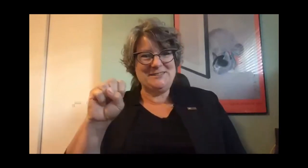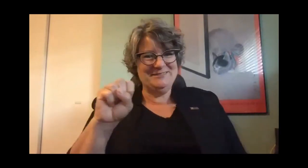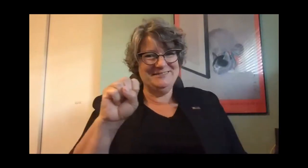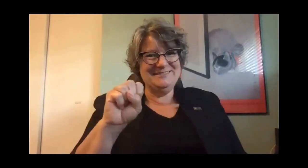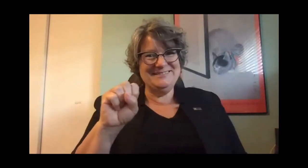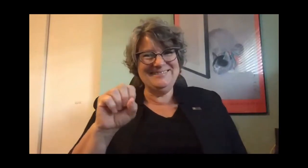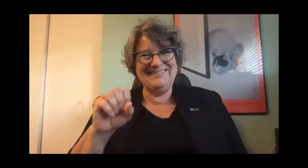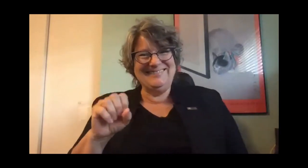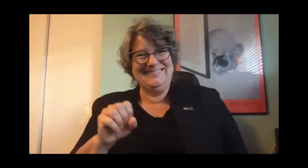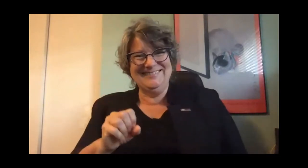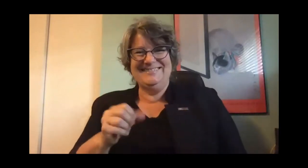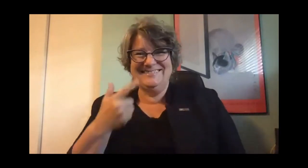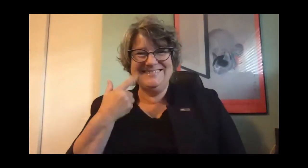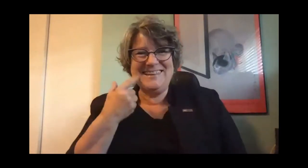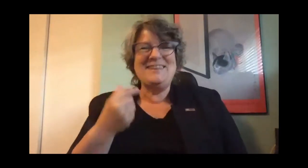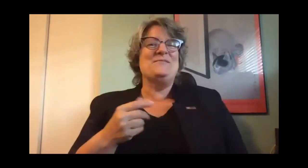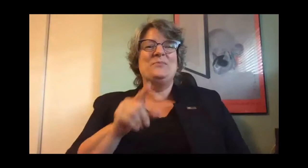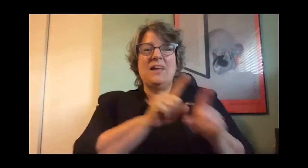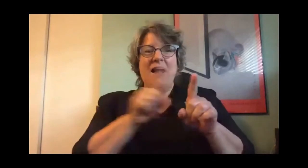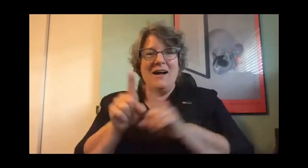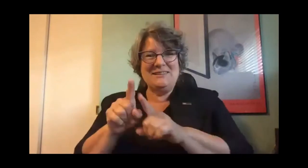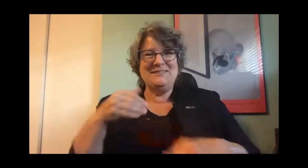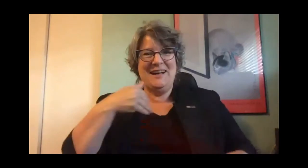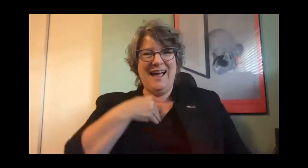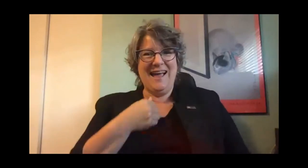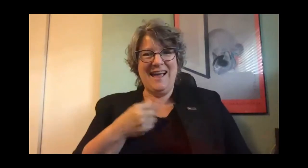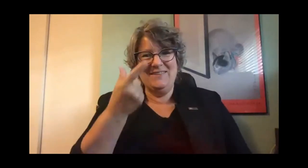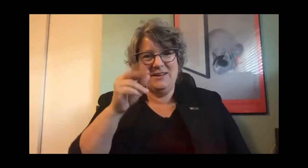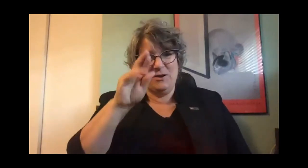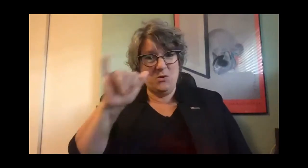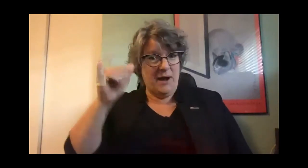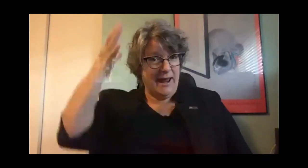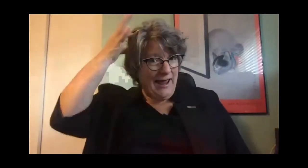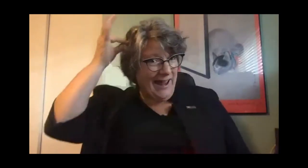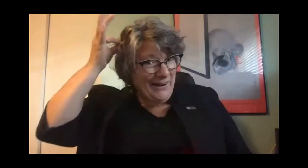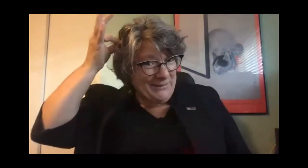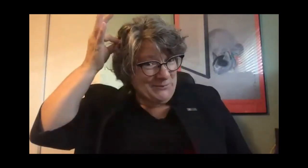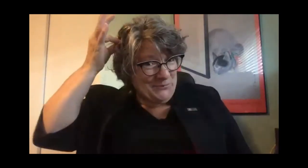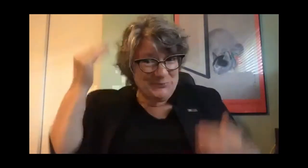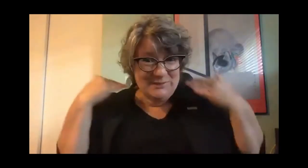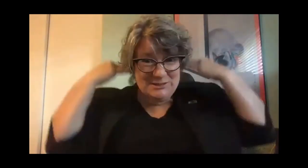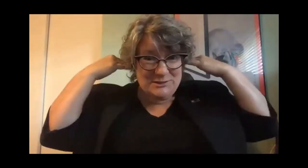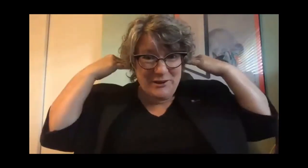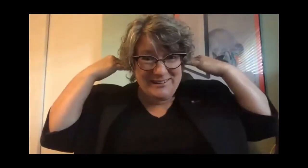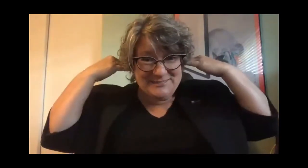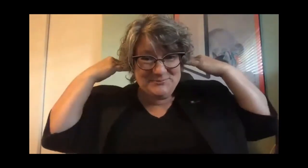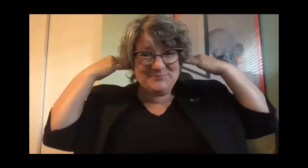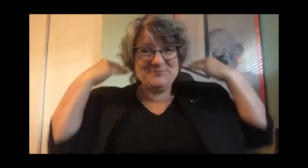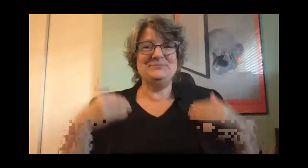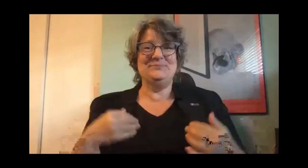hers. Thank you, Amy. And also, I have gray hair. It's short.